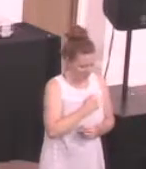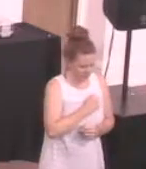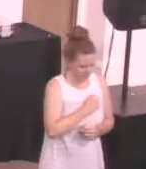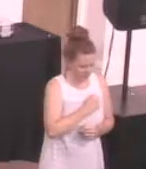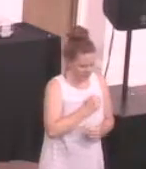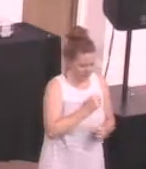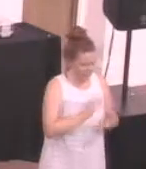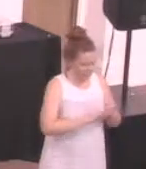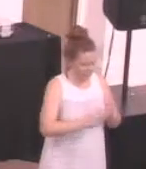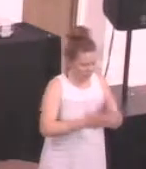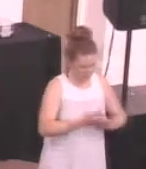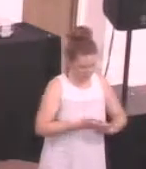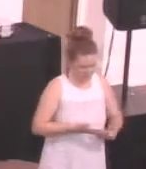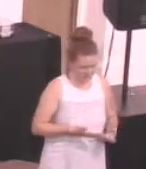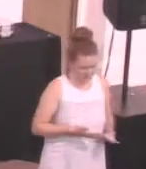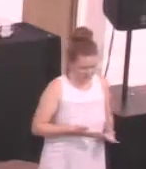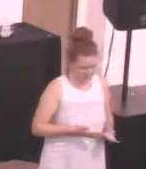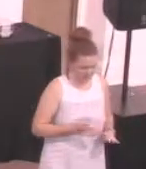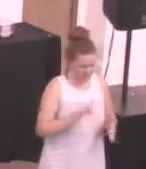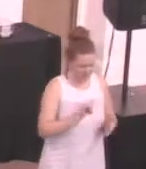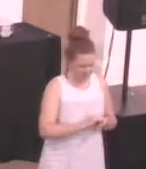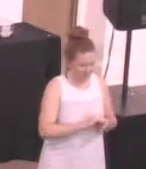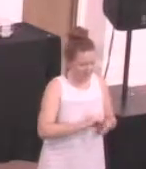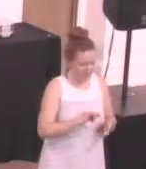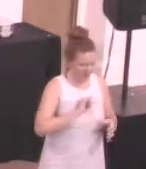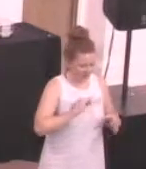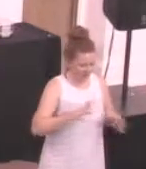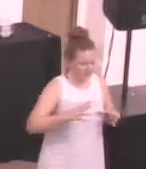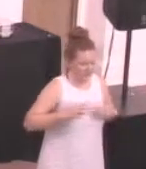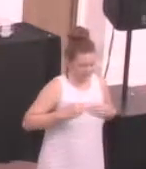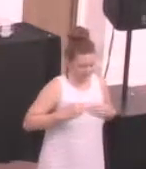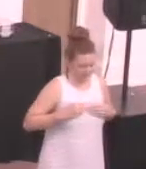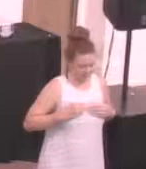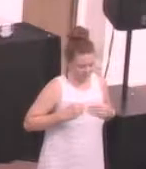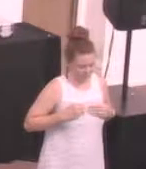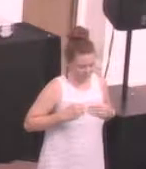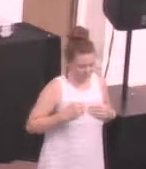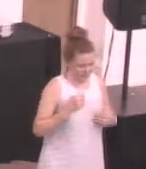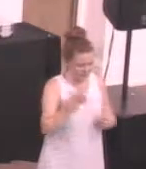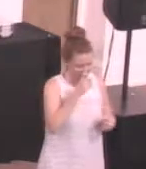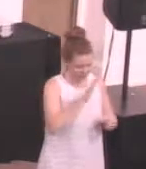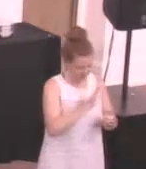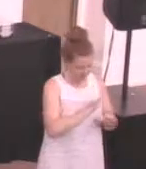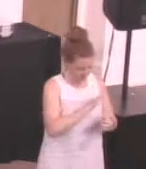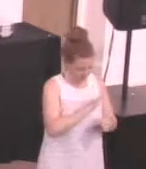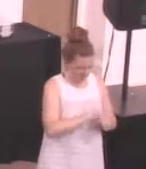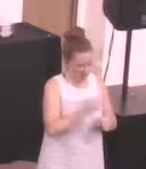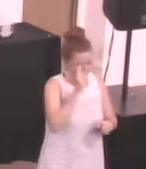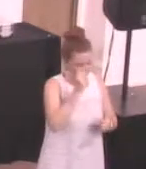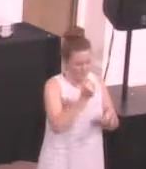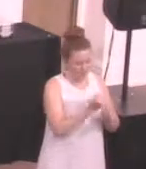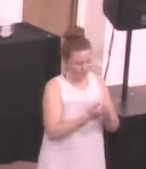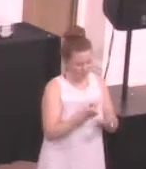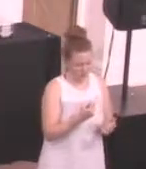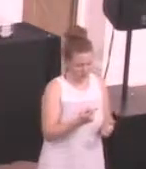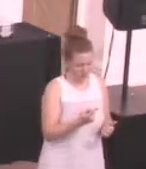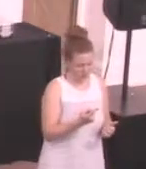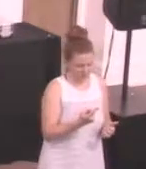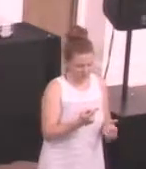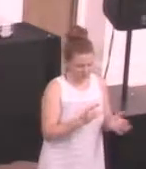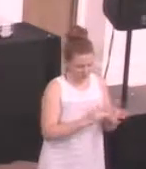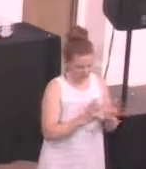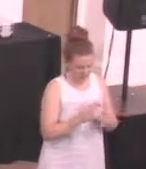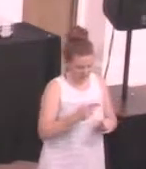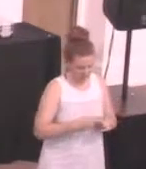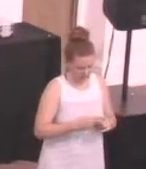the forgiveness that I received. Because there's enough for everyone. In